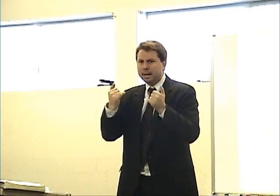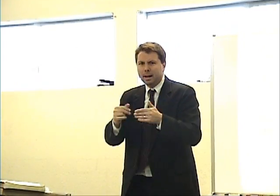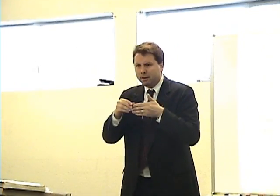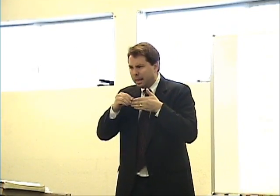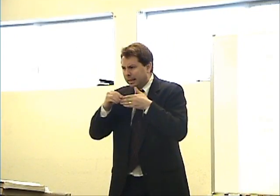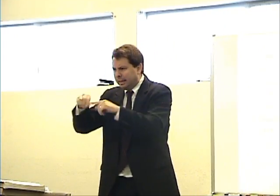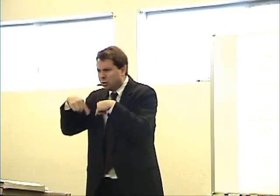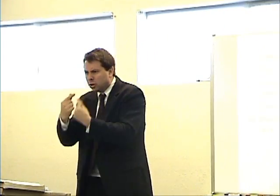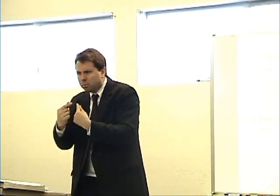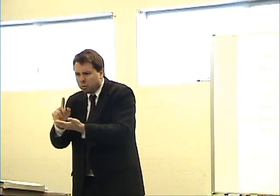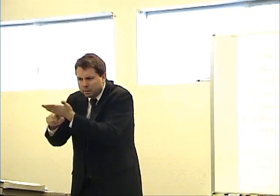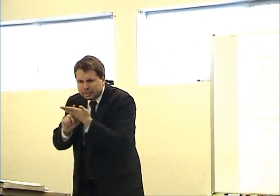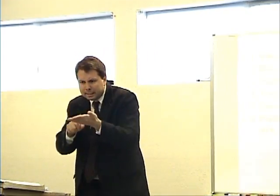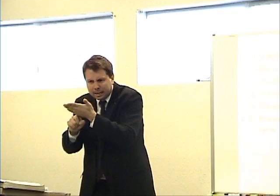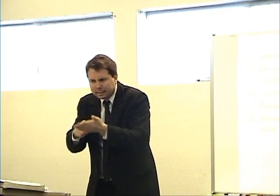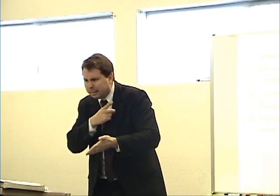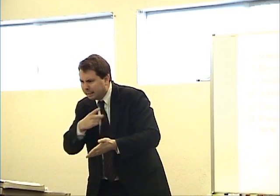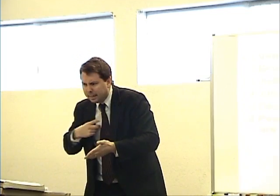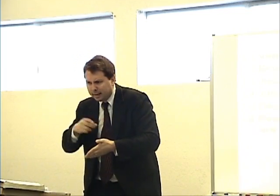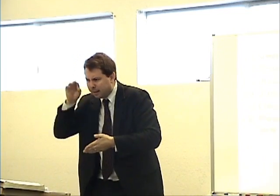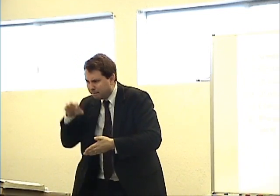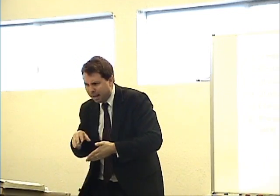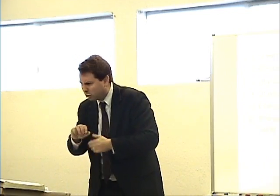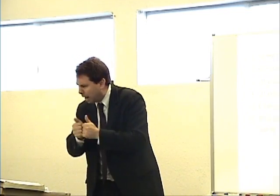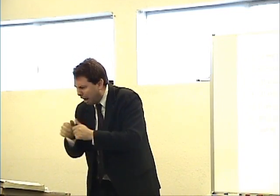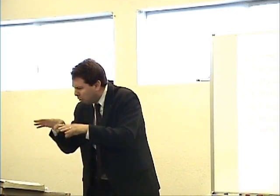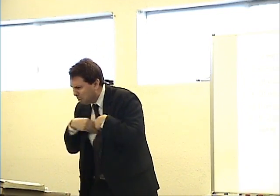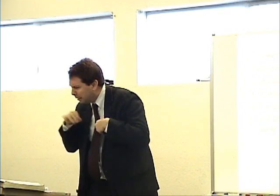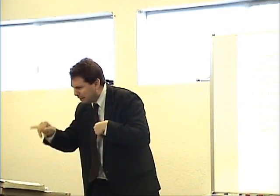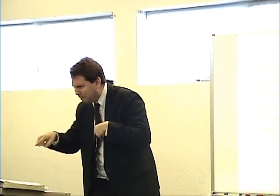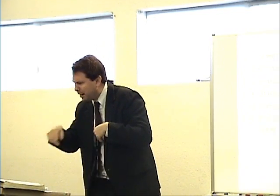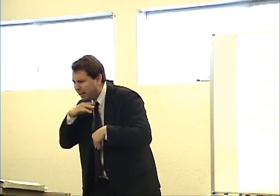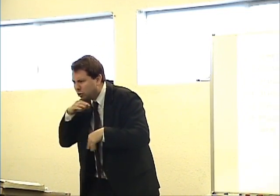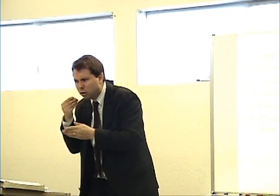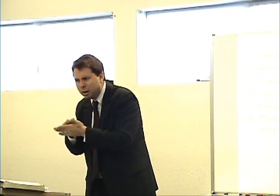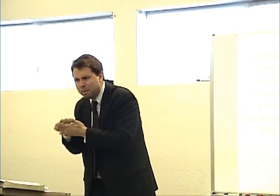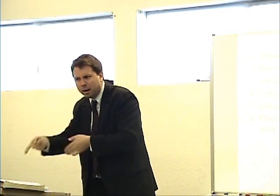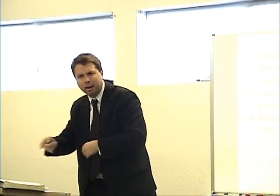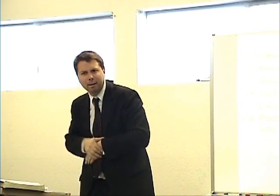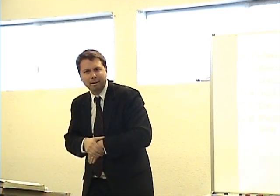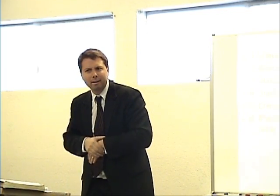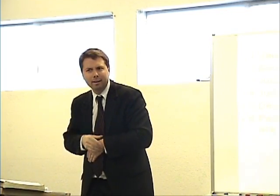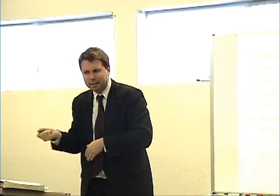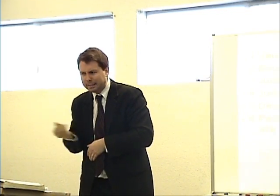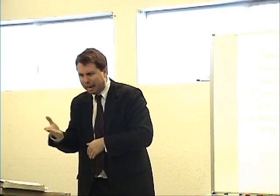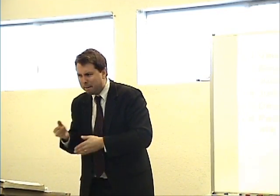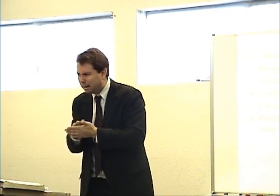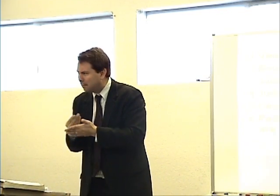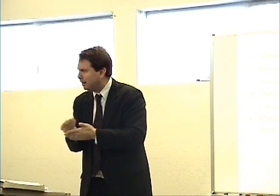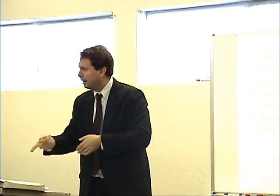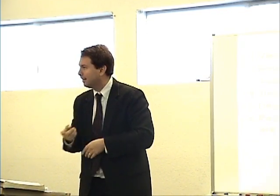now, the leadership group is discussing, the deacon and the pastor, how can we accept that? That's dirty money. That's gambling money,